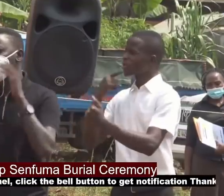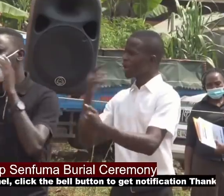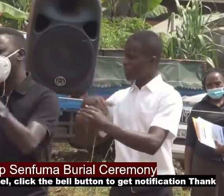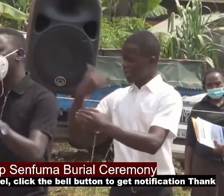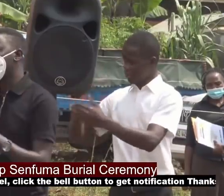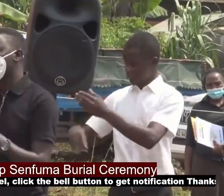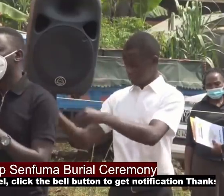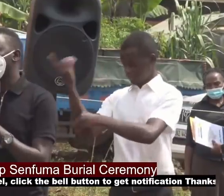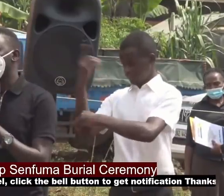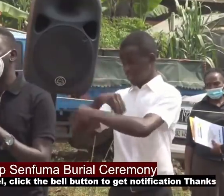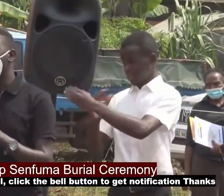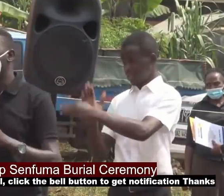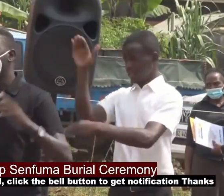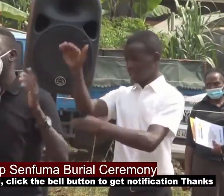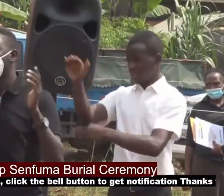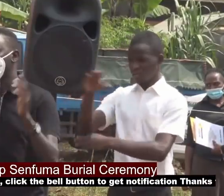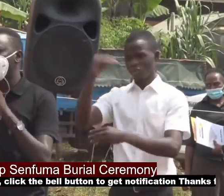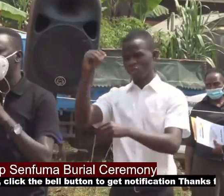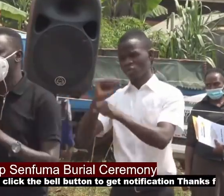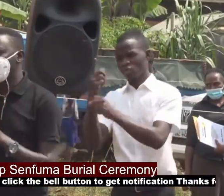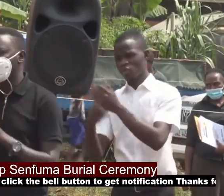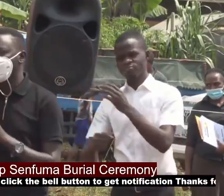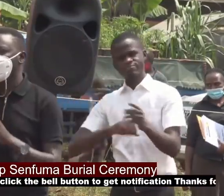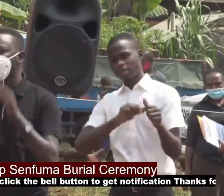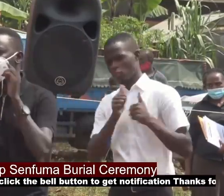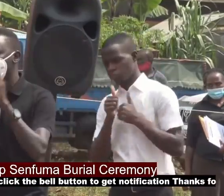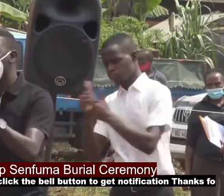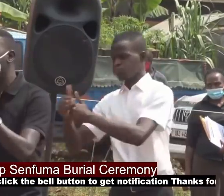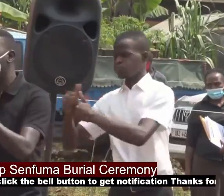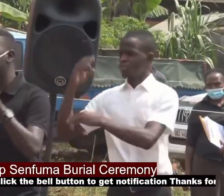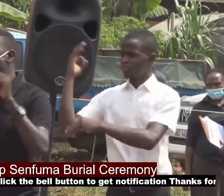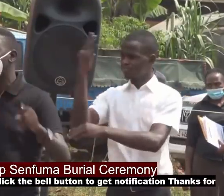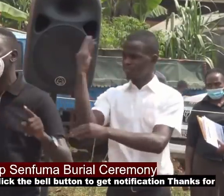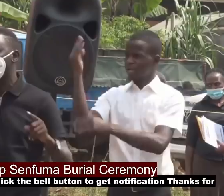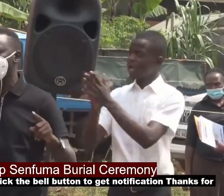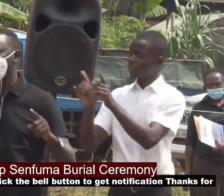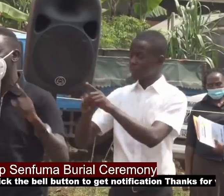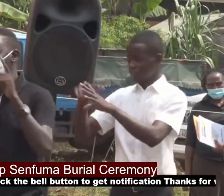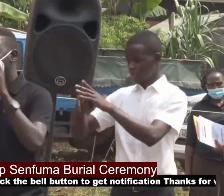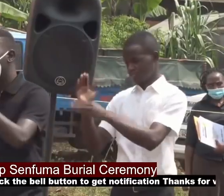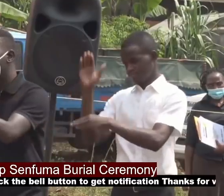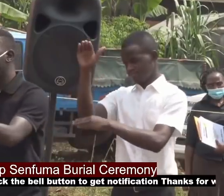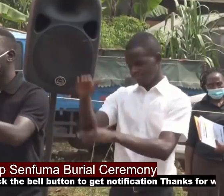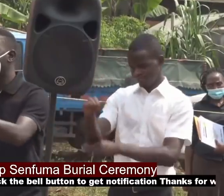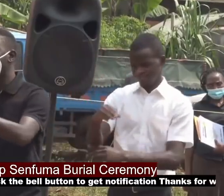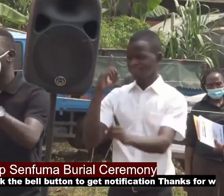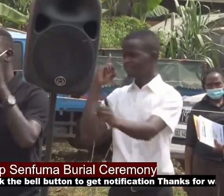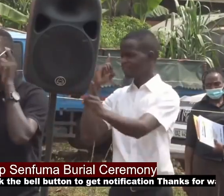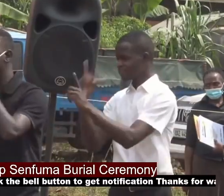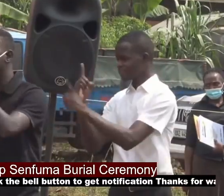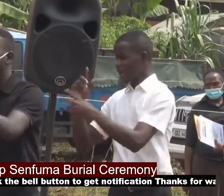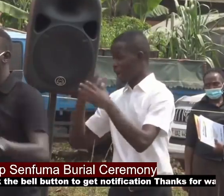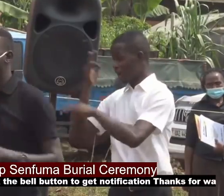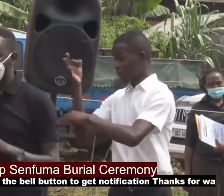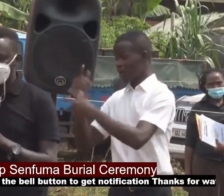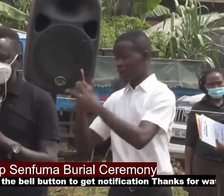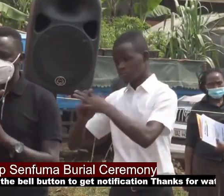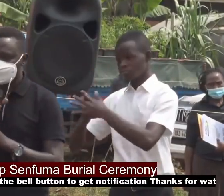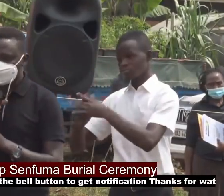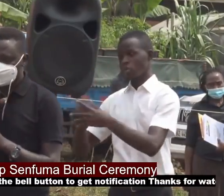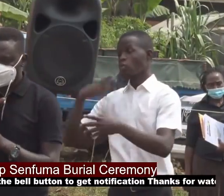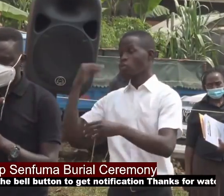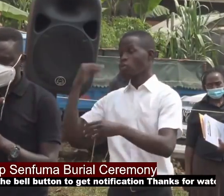olweggulo njagendanga okubulira enjiri jangu ngomperekere. Era nga buli lwaggulo nva mu ssomero ne mulinda nga amaze okukanika ne tugenda mu